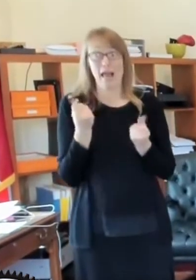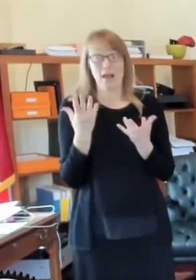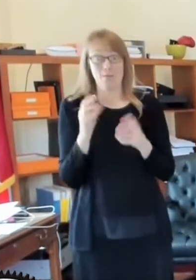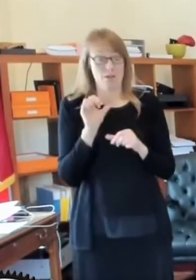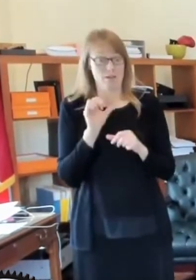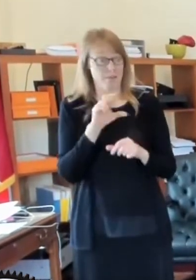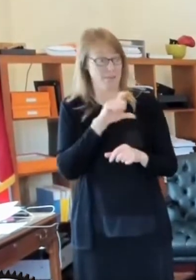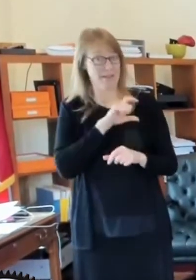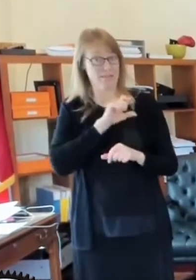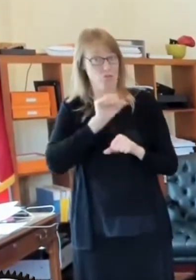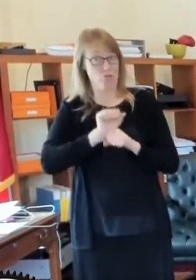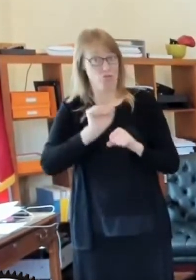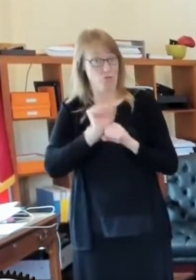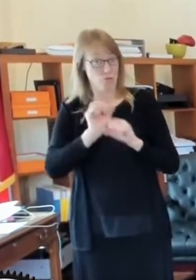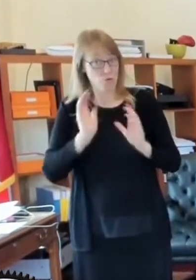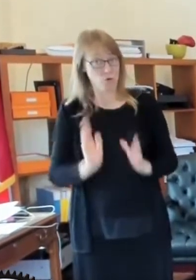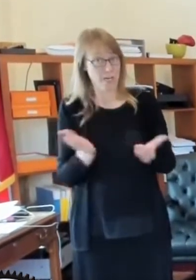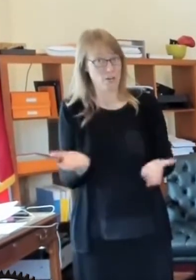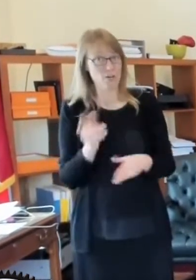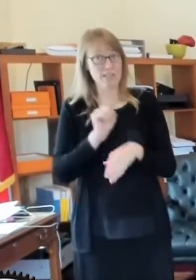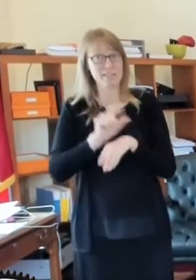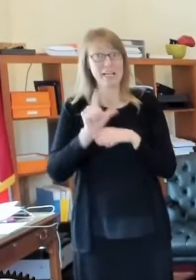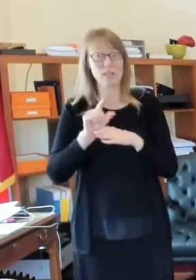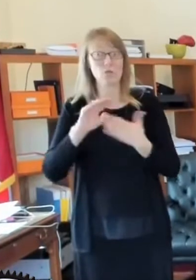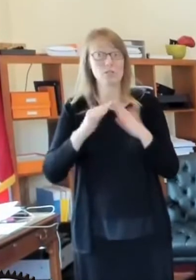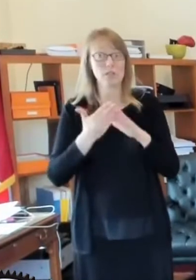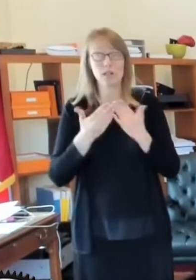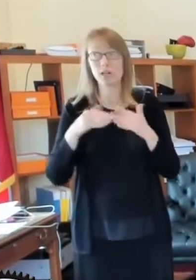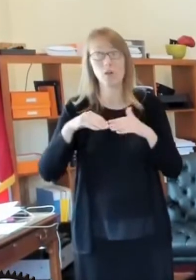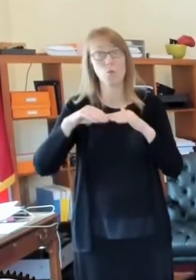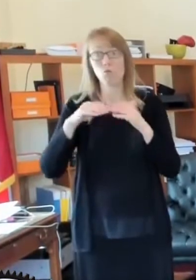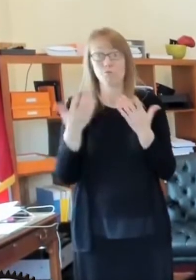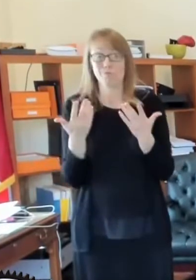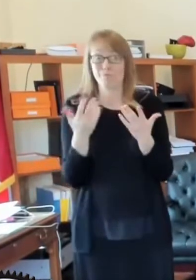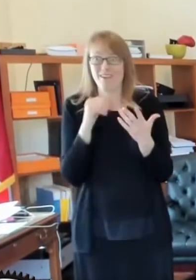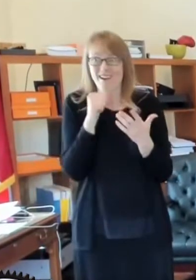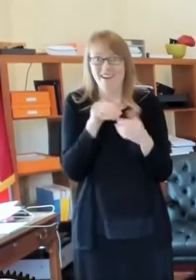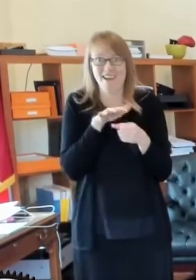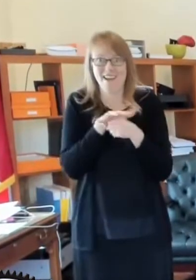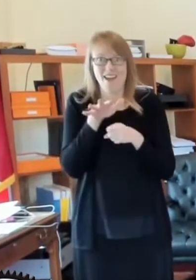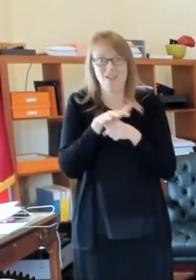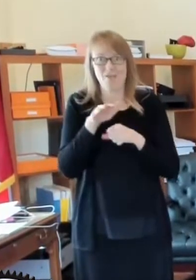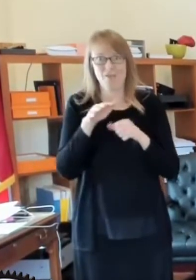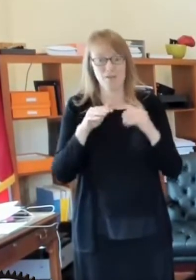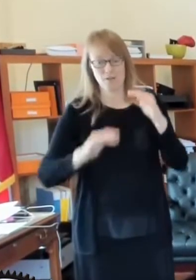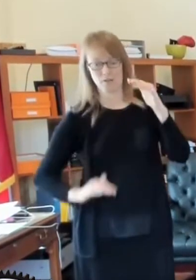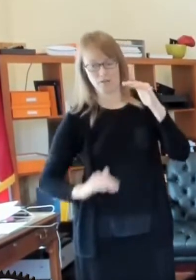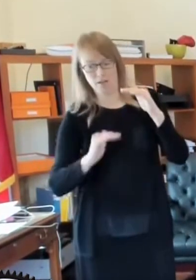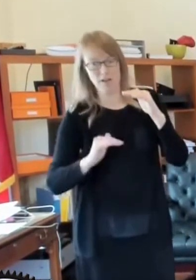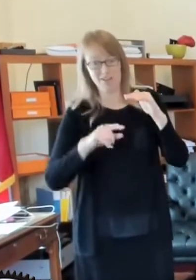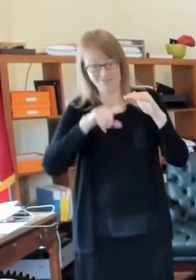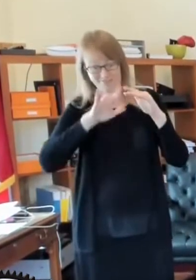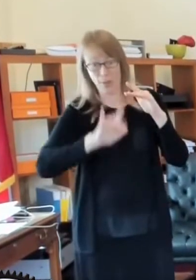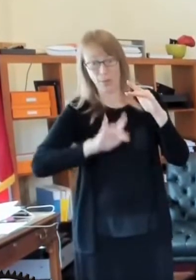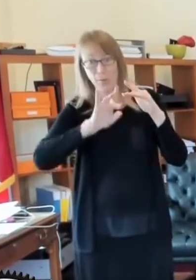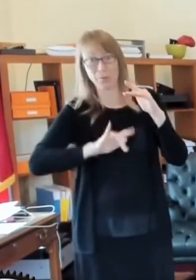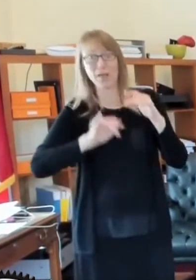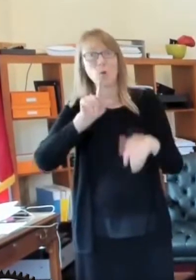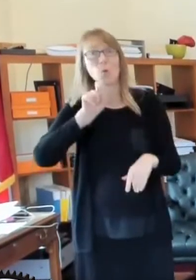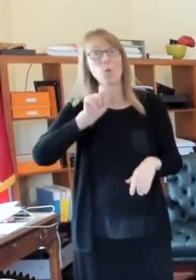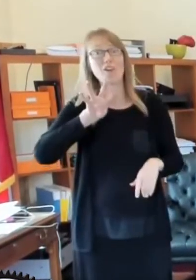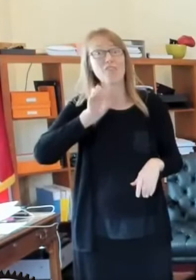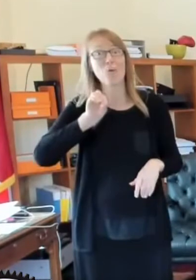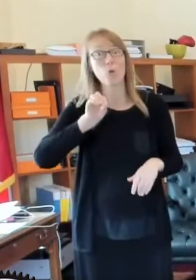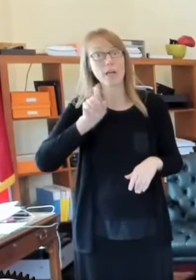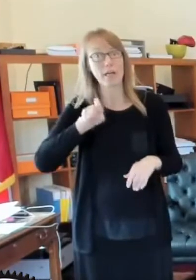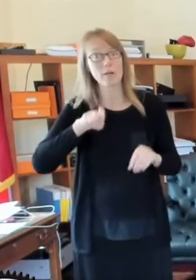140, give or take. And so the stress in our community, the violence in our community